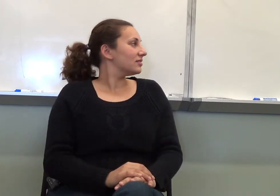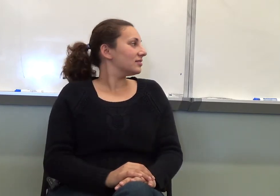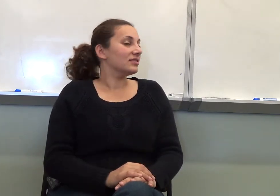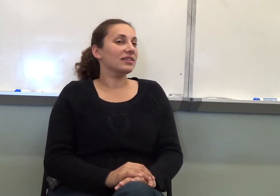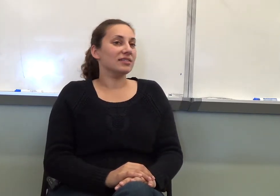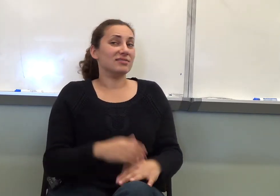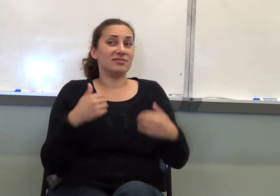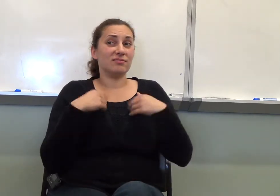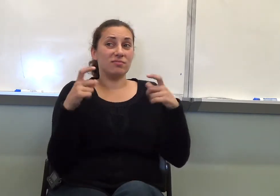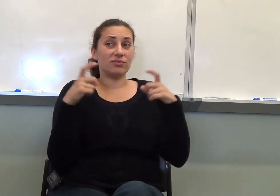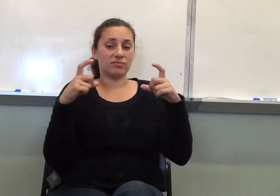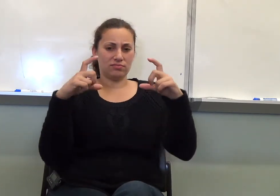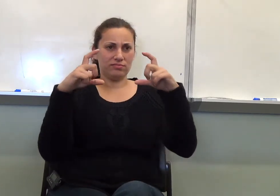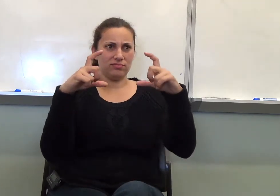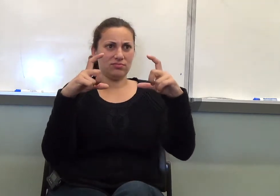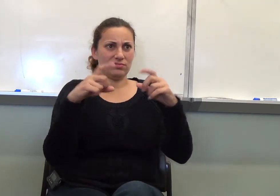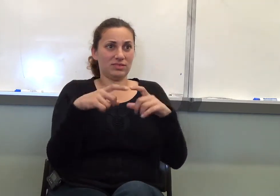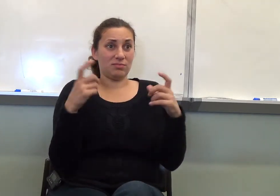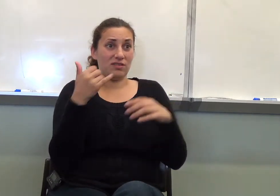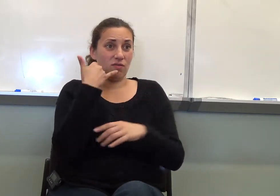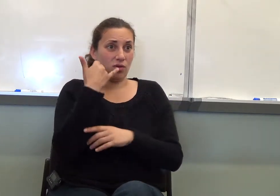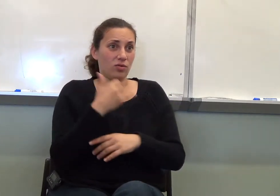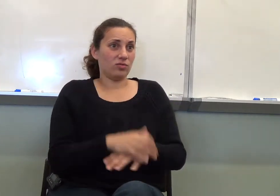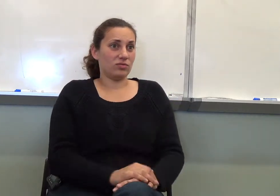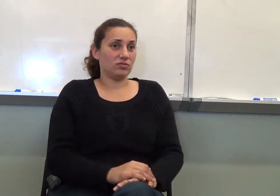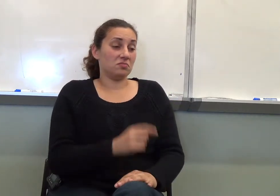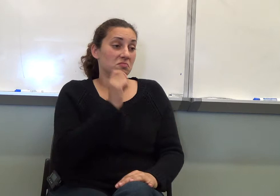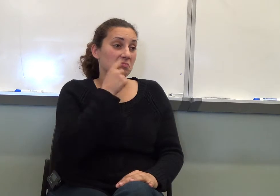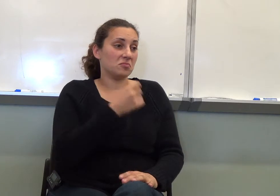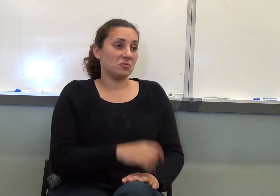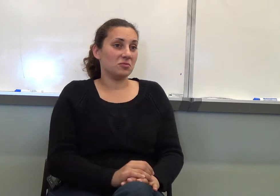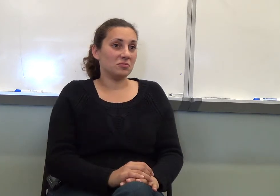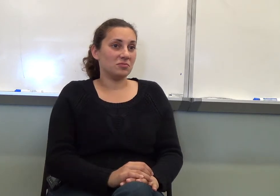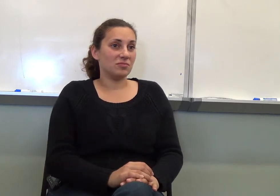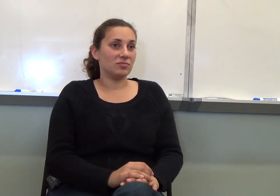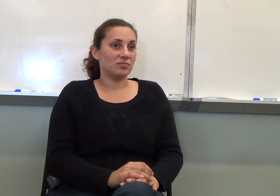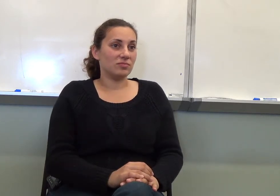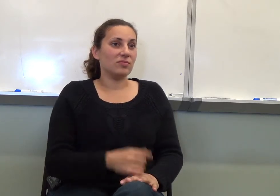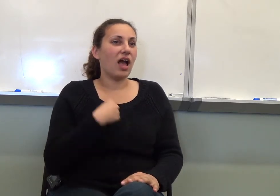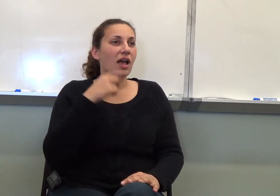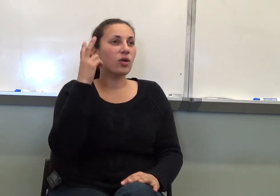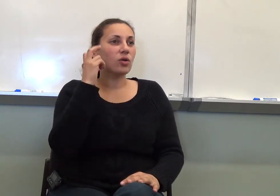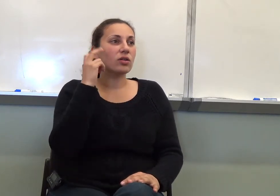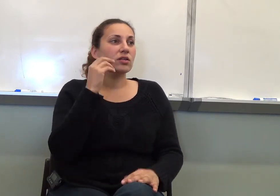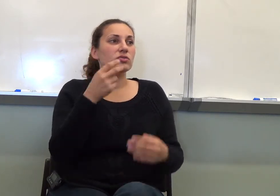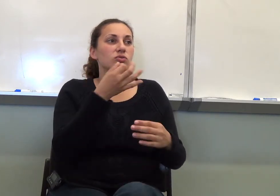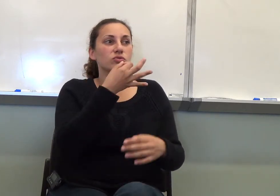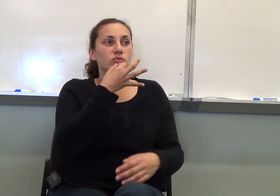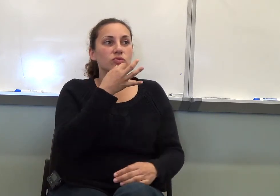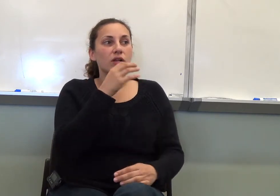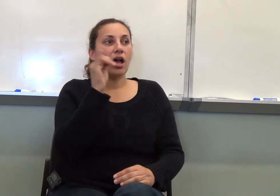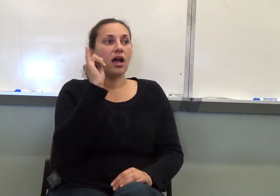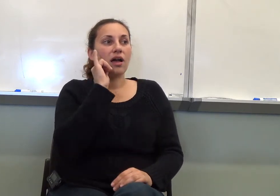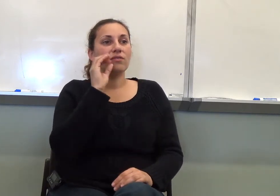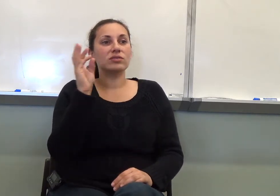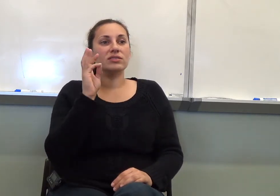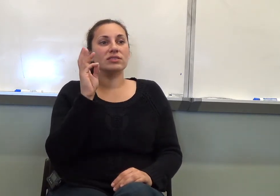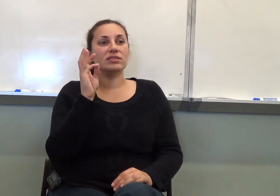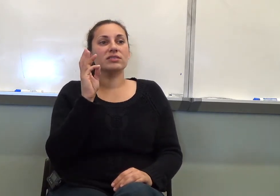+5B, which is what we have. Now, most of the time, people don't go through all this kind of thinking. They just simply say,